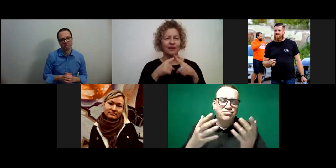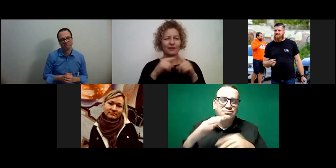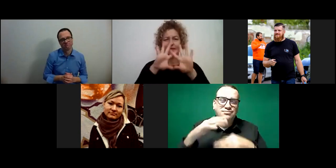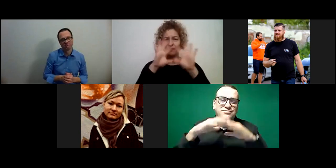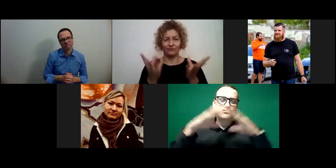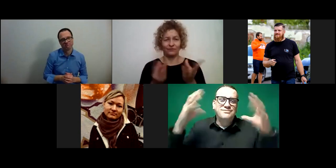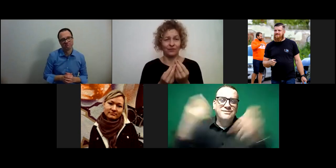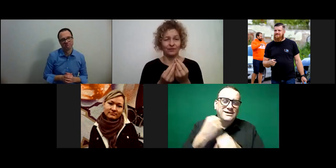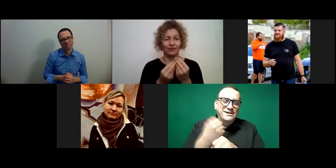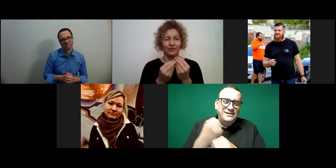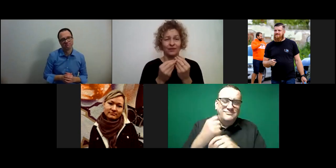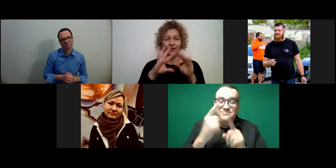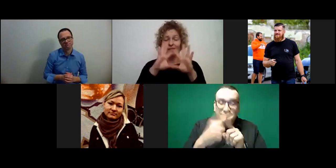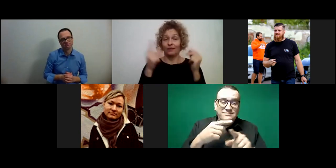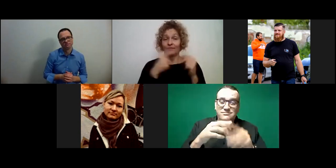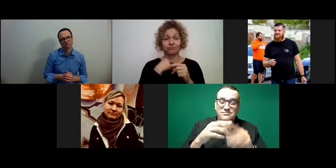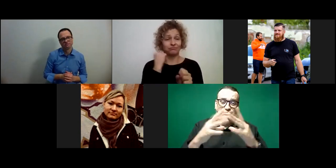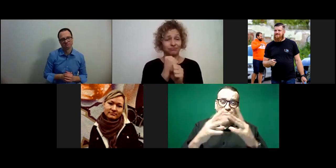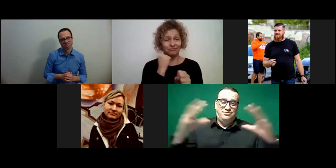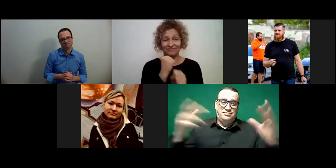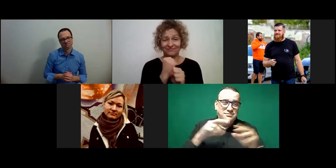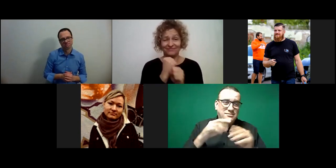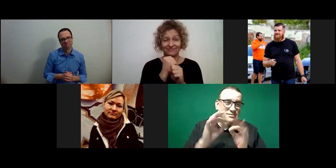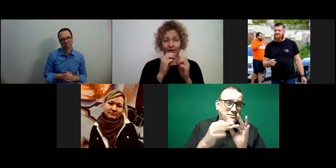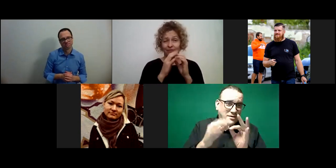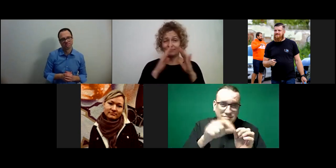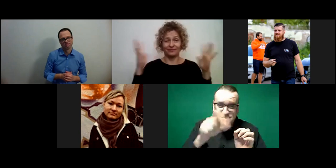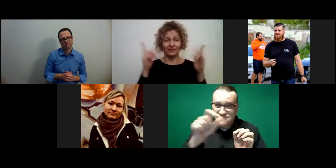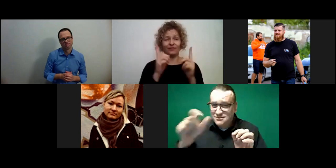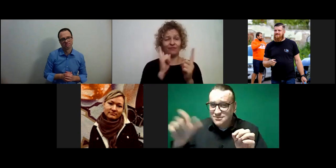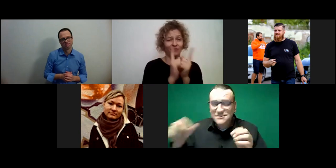You want to say a few words? Go ahead.